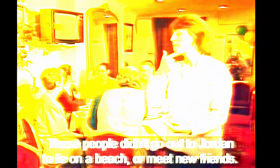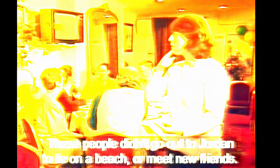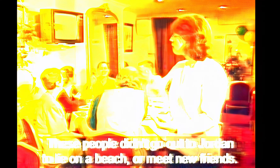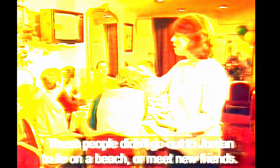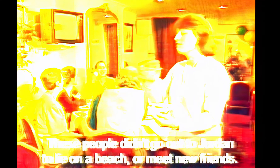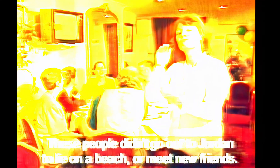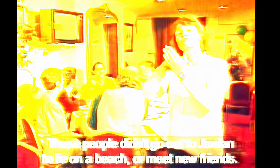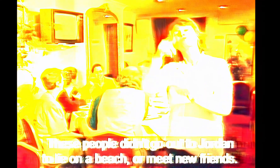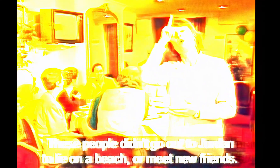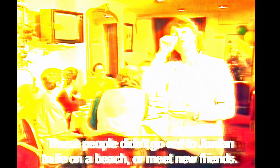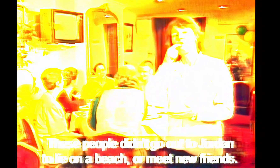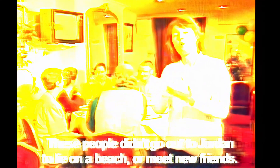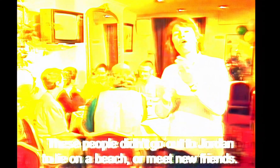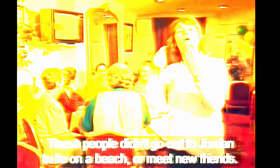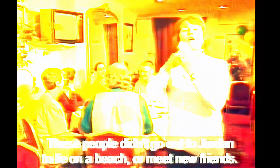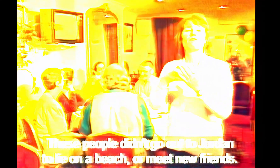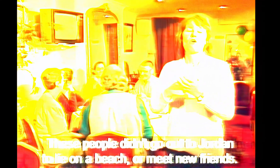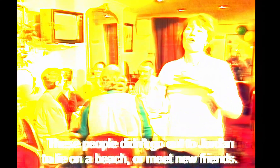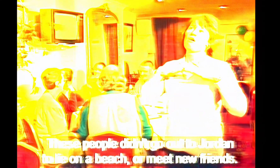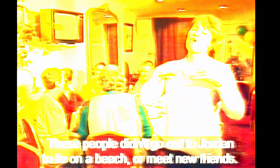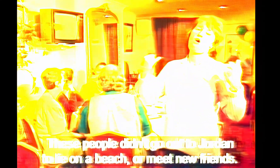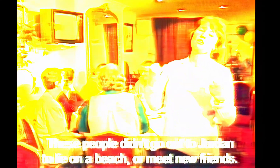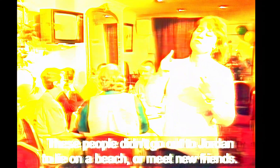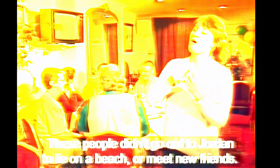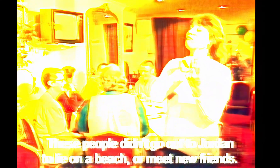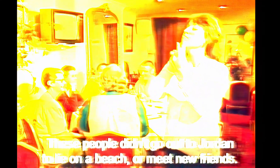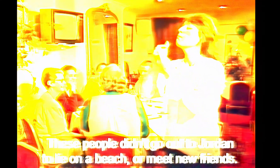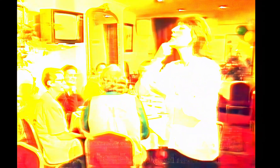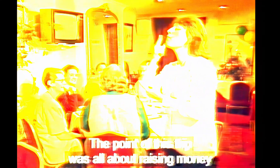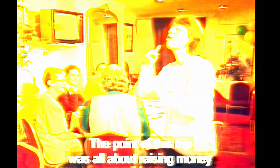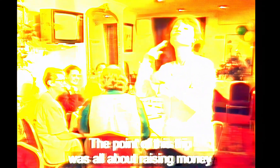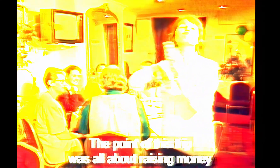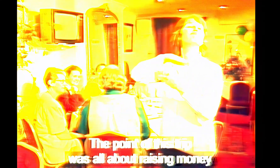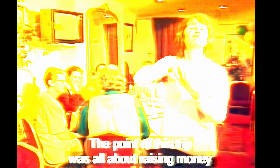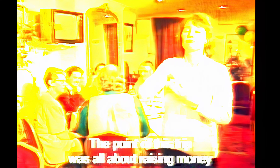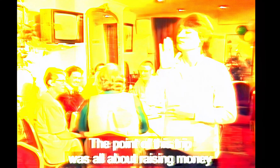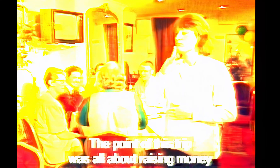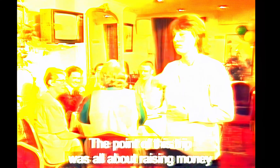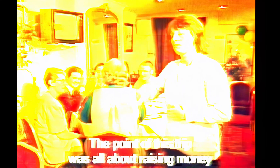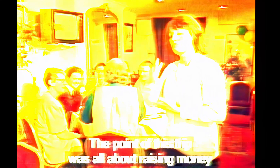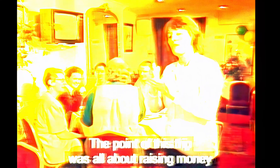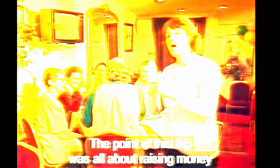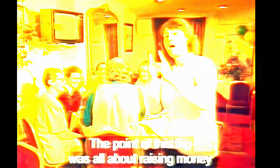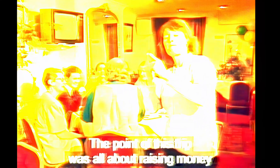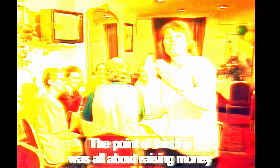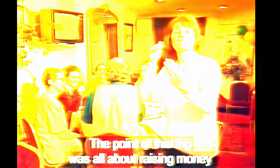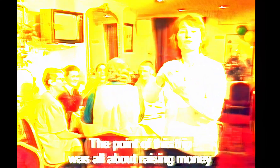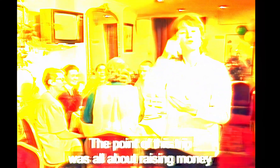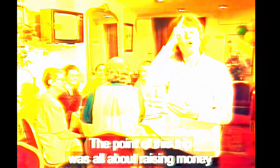Don't forget, these people didn't go out to Jordan to lie on a beach or to have a jolly good time meeting new friends. The point of this trip was all